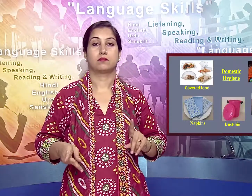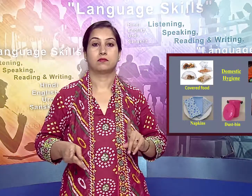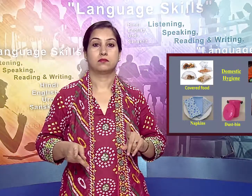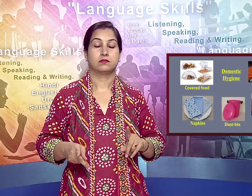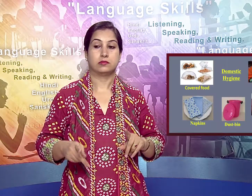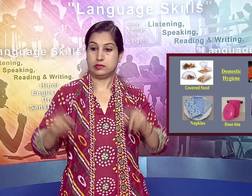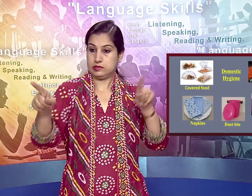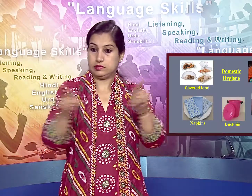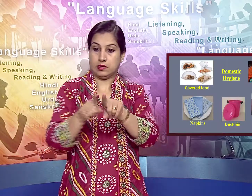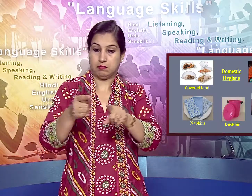persons.